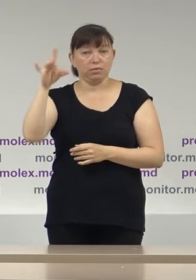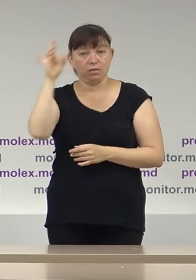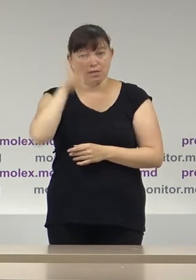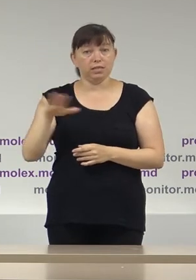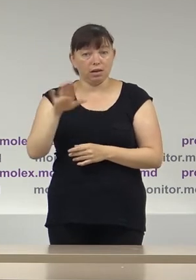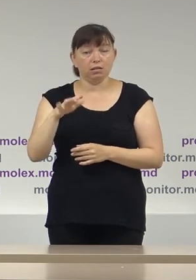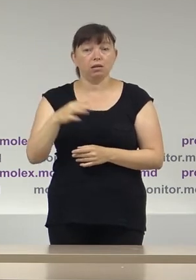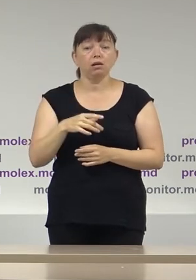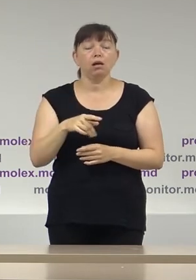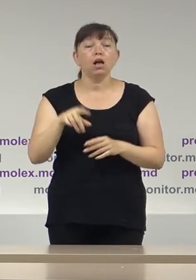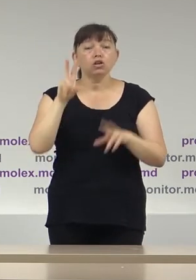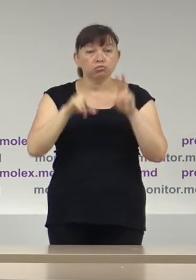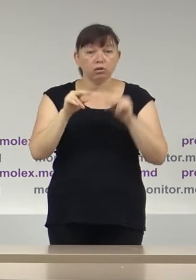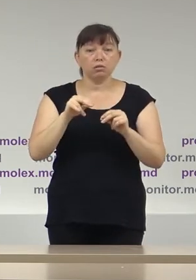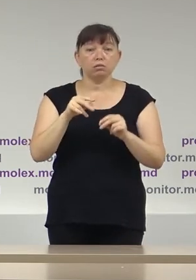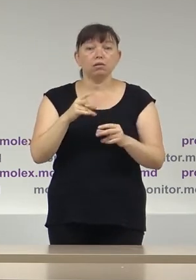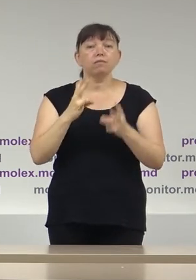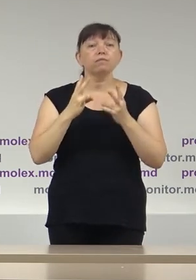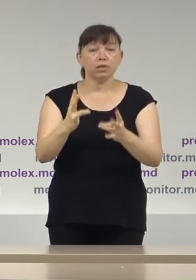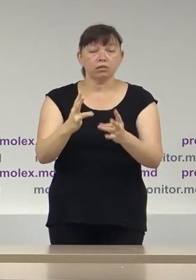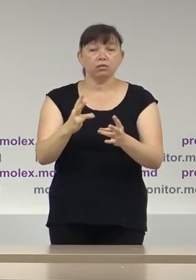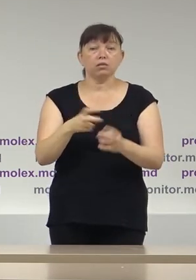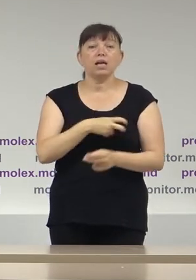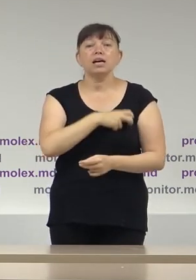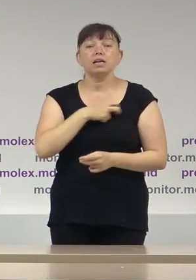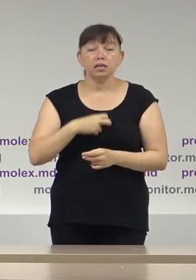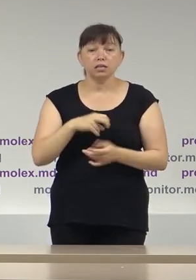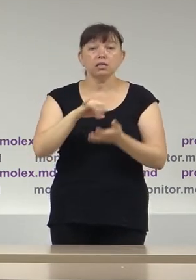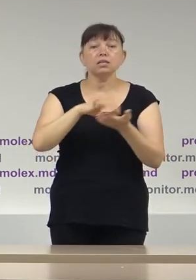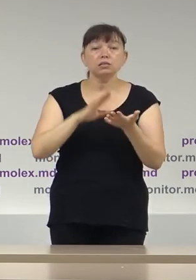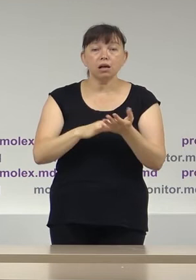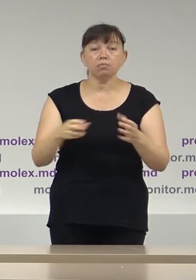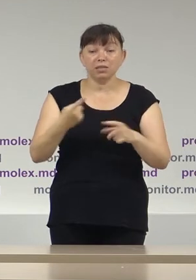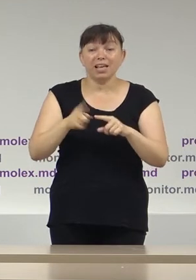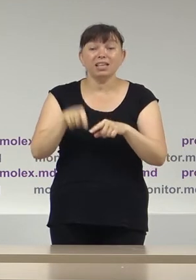participation in the electoral campaign of a foreign citizen